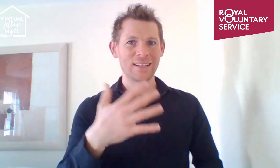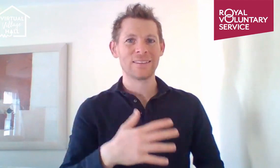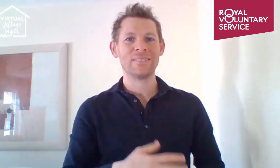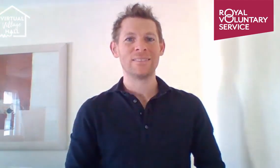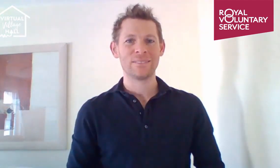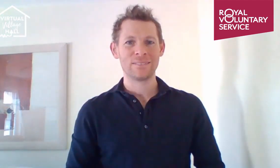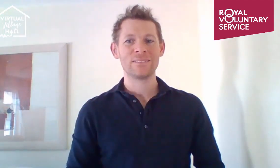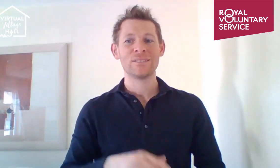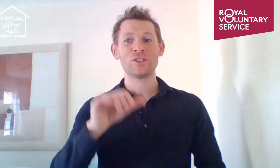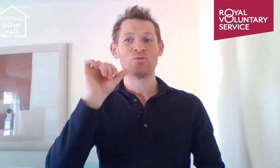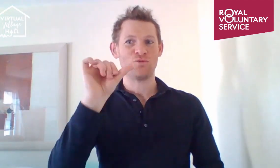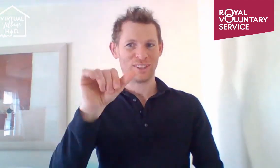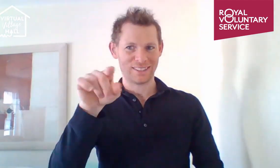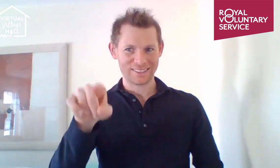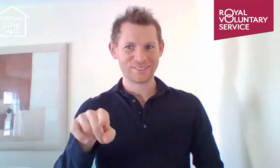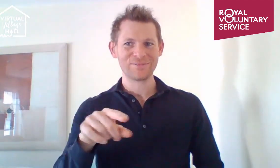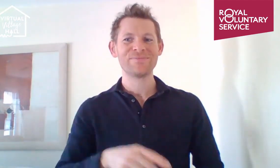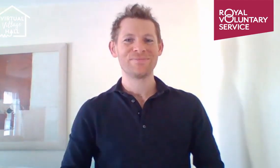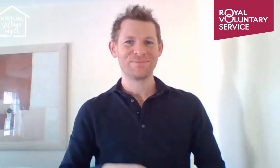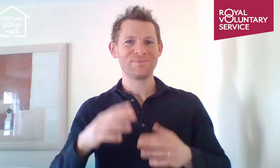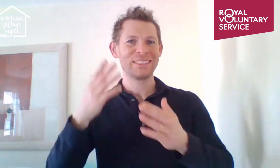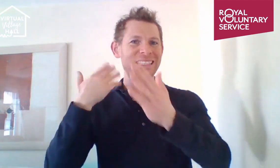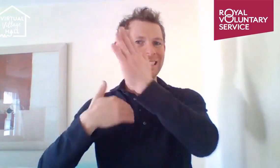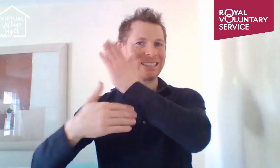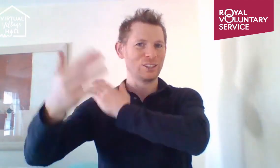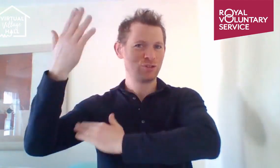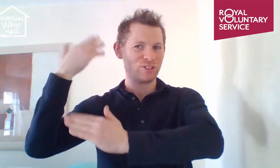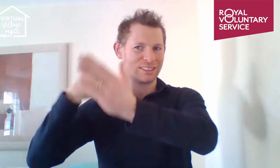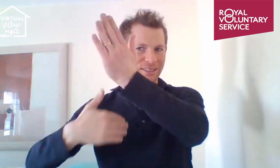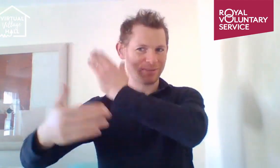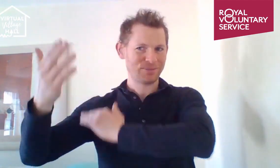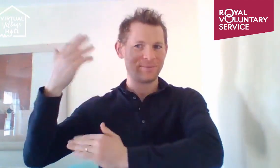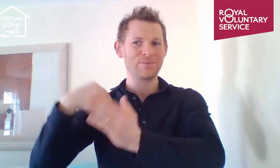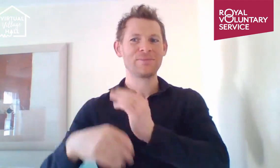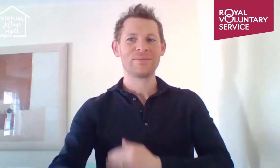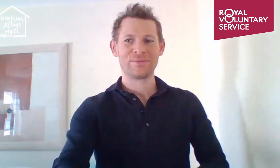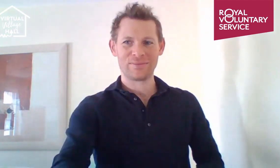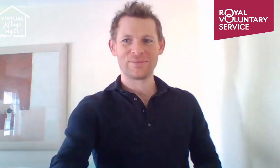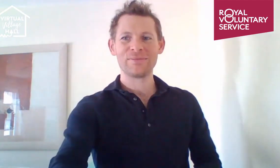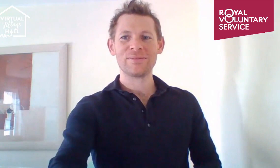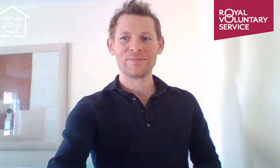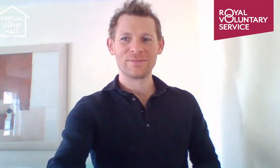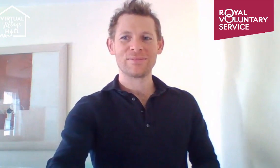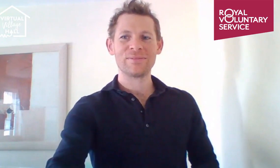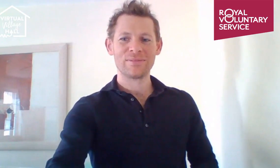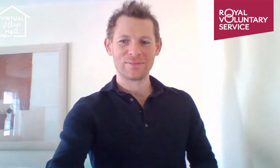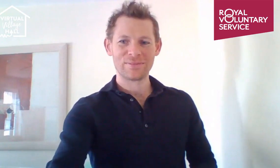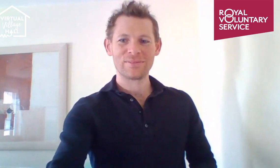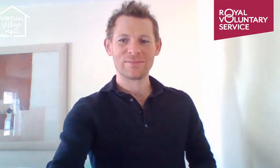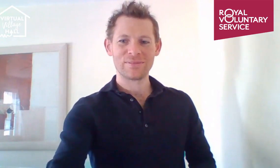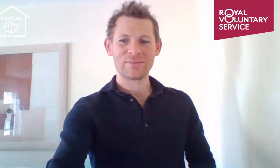And number five, yes, I can see lots of people getting it right there. That was history.